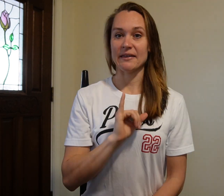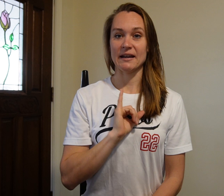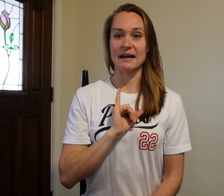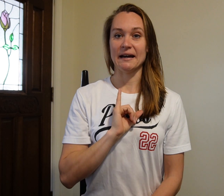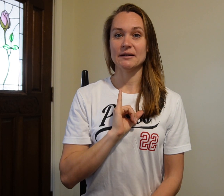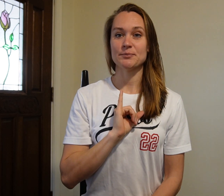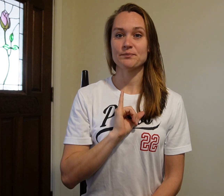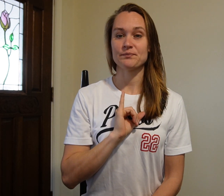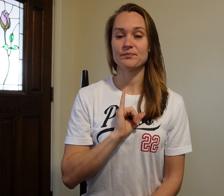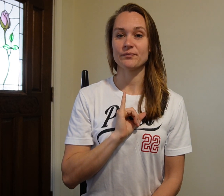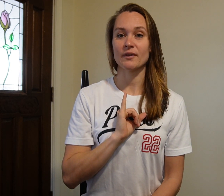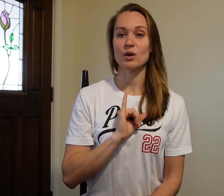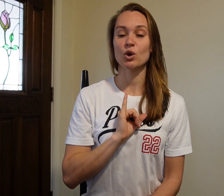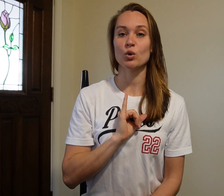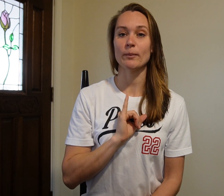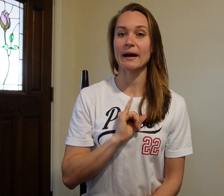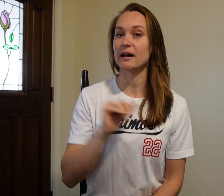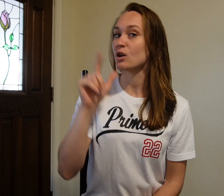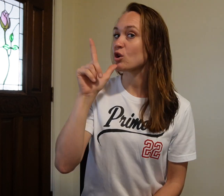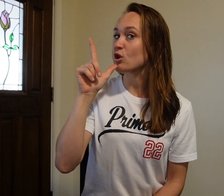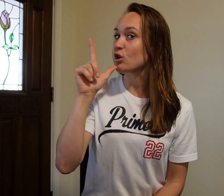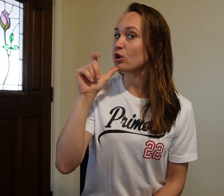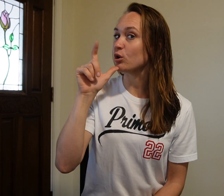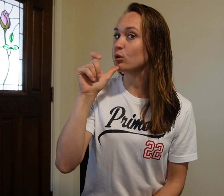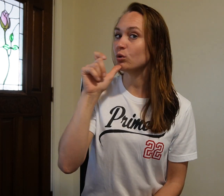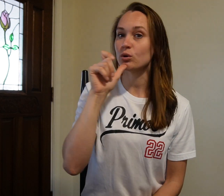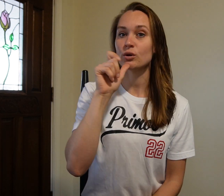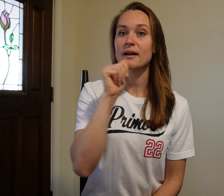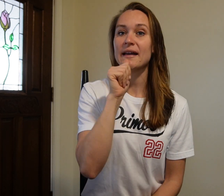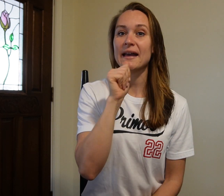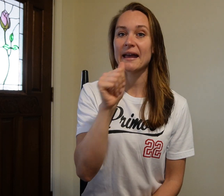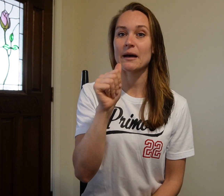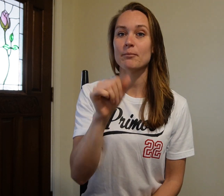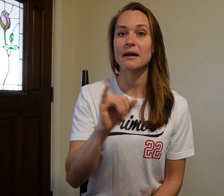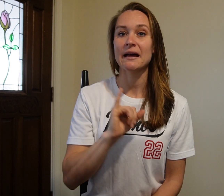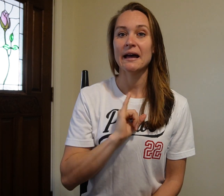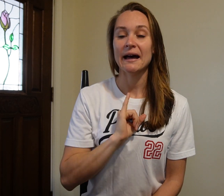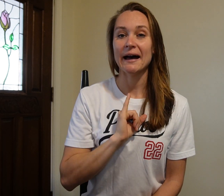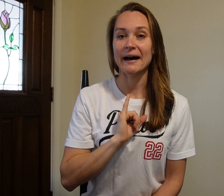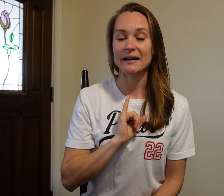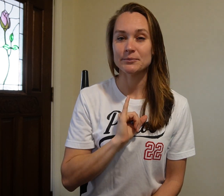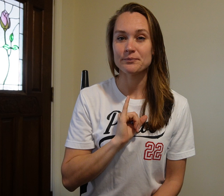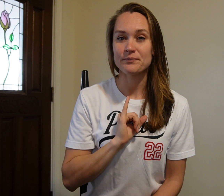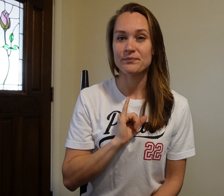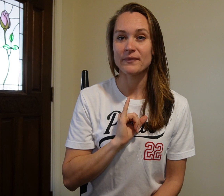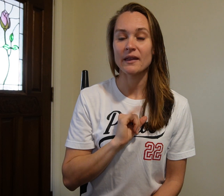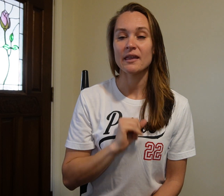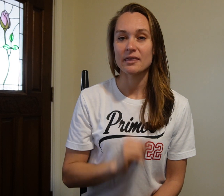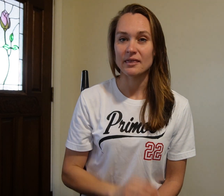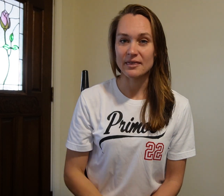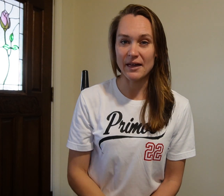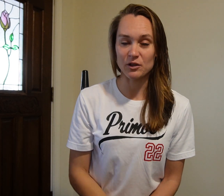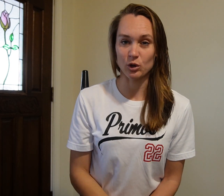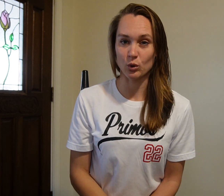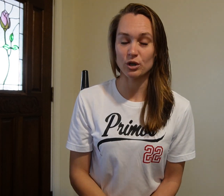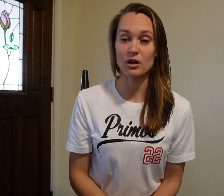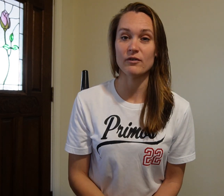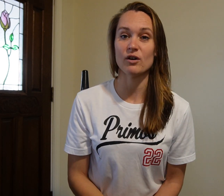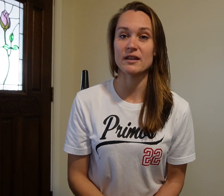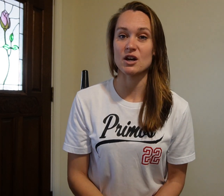then I. Who am I? Who am I? That the Lord of all the